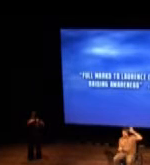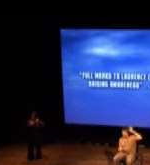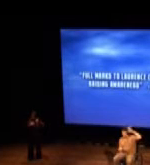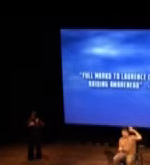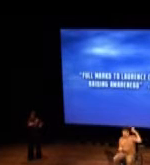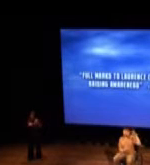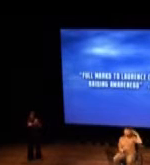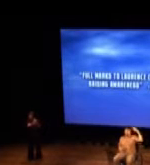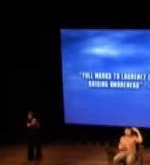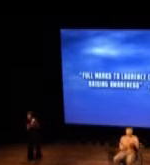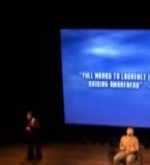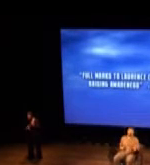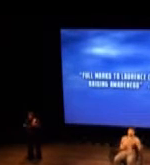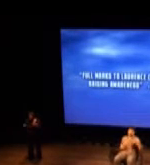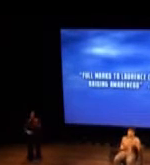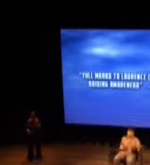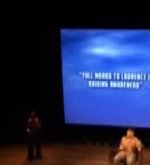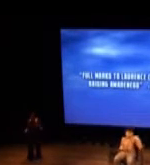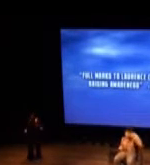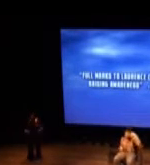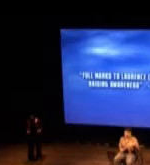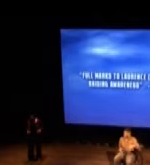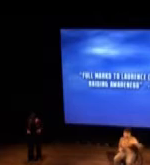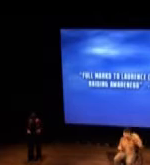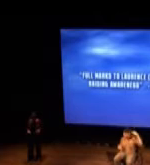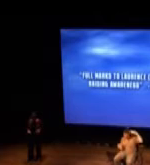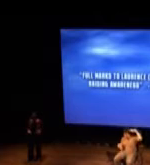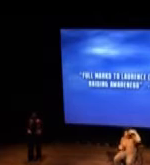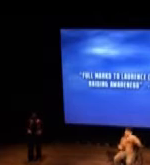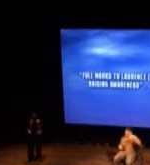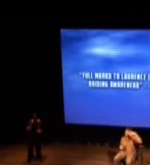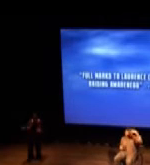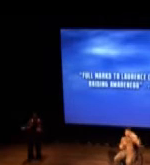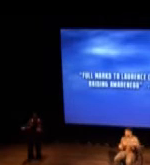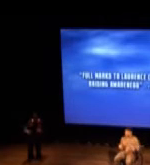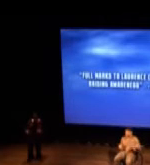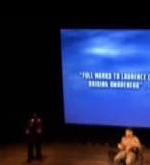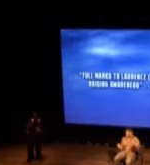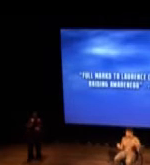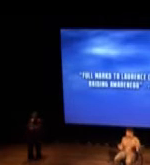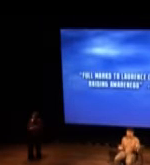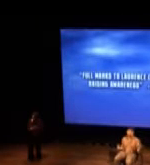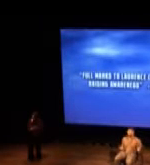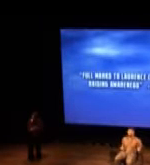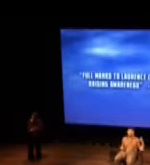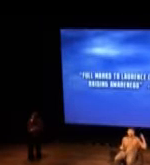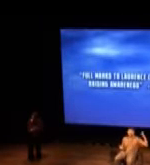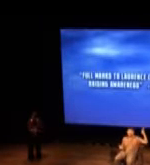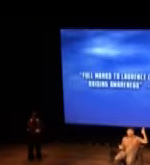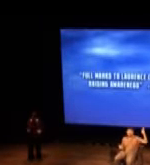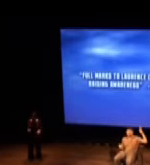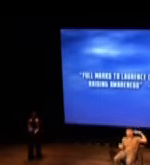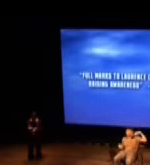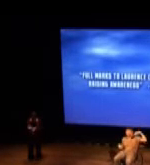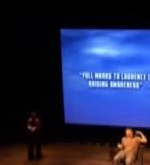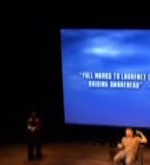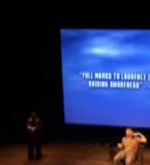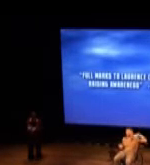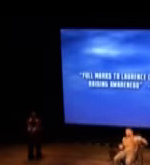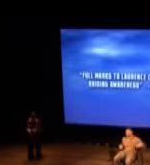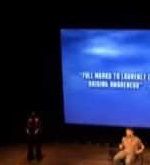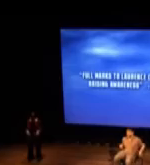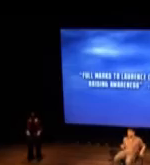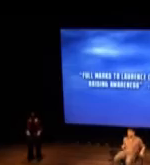jingling sound. When I looked down into the sun hat resting on my lap, someone had